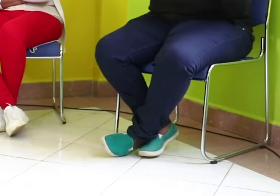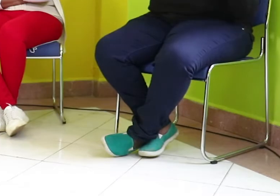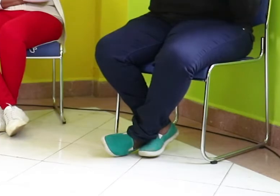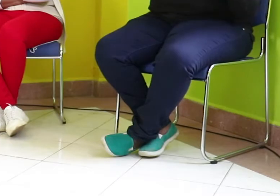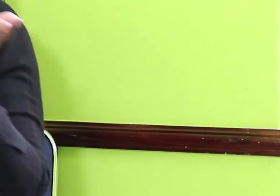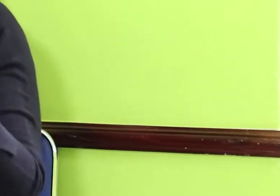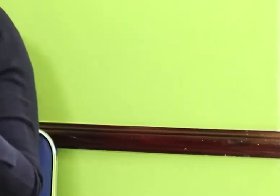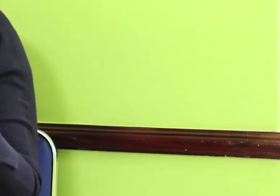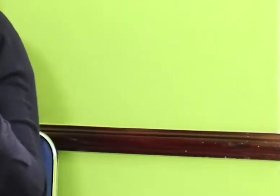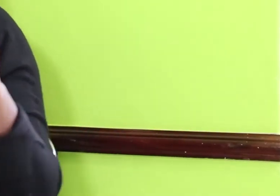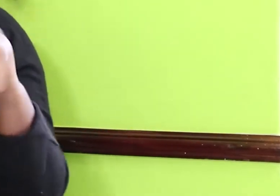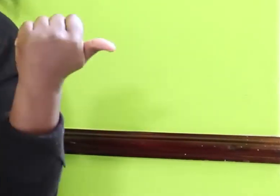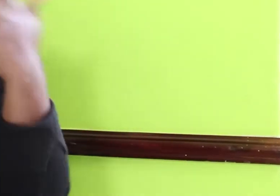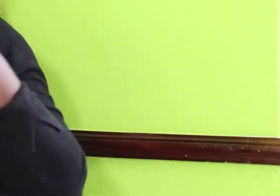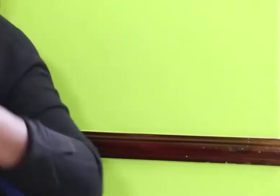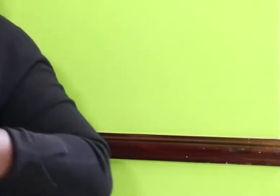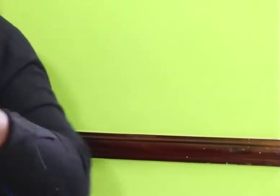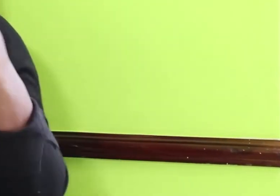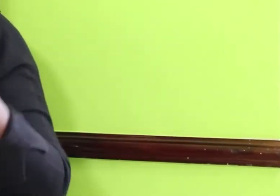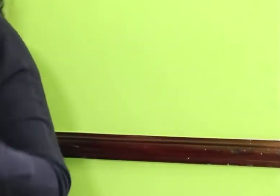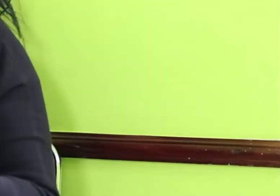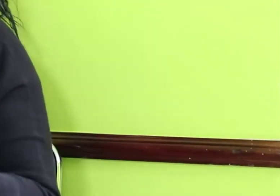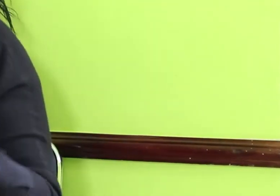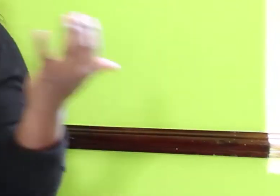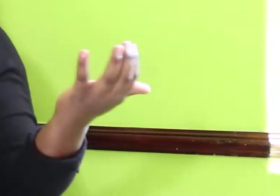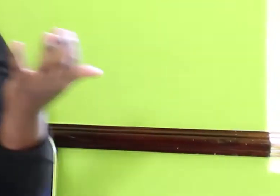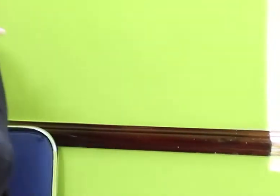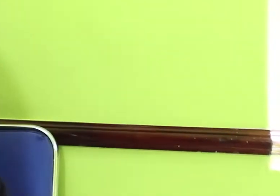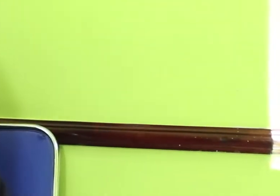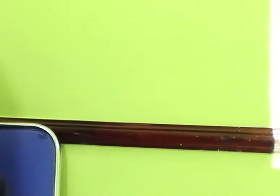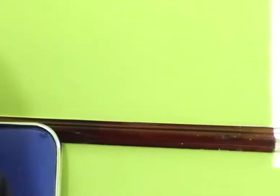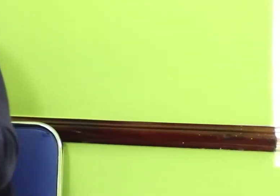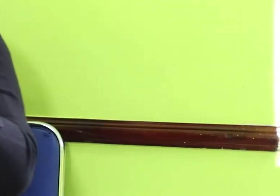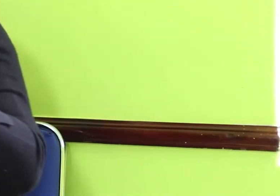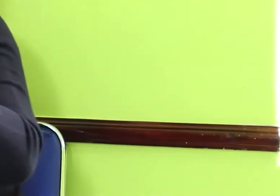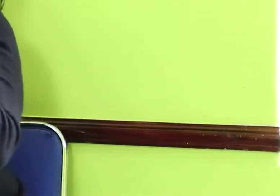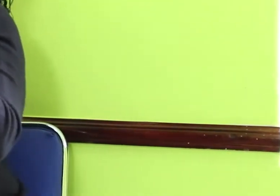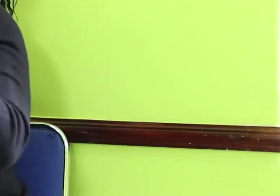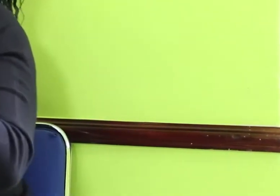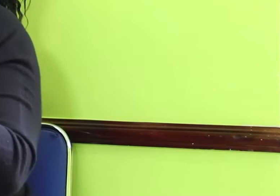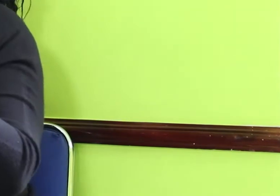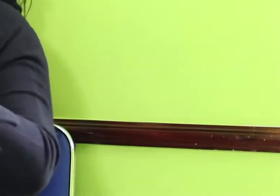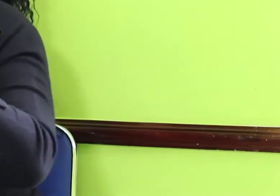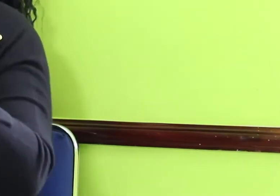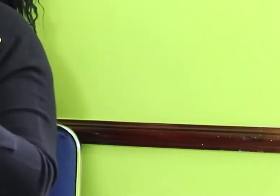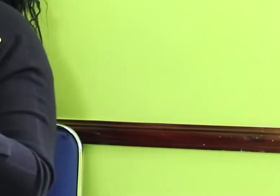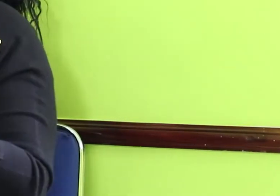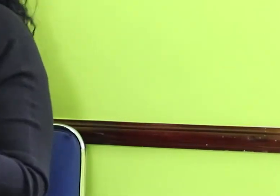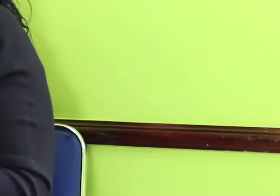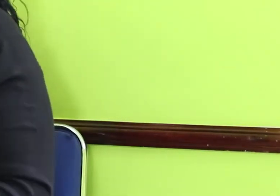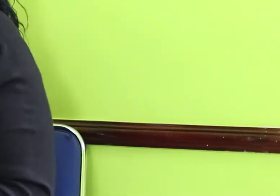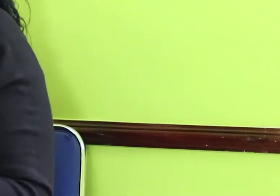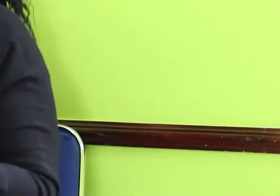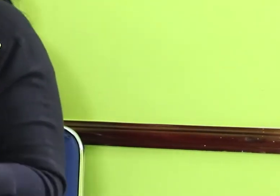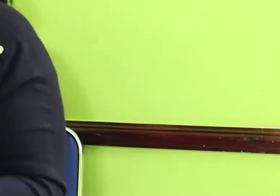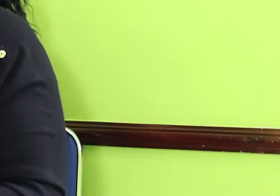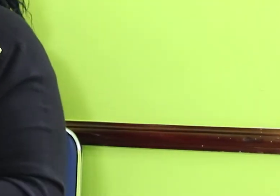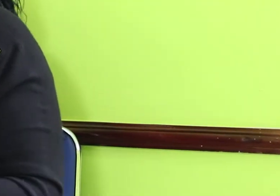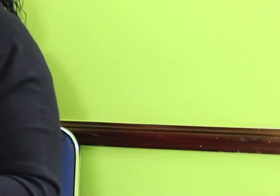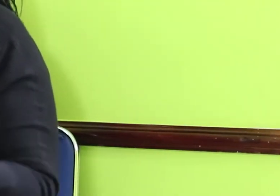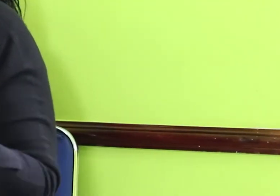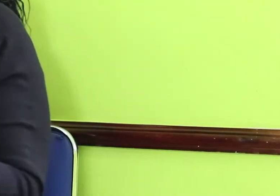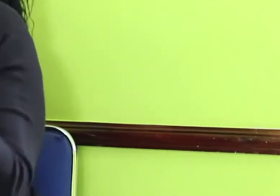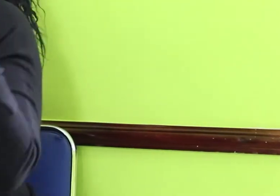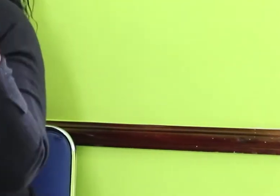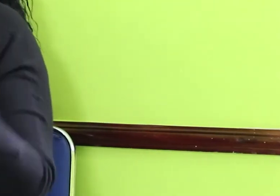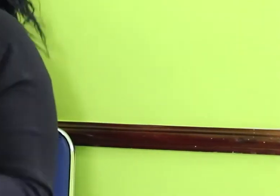So Helen would help me go. The doctor would tell the body that the baby is okay. It's only that the baby has a little cold. But as we continued,